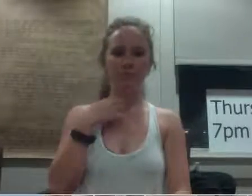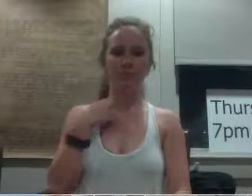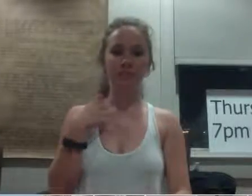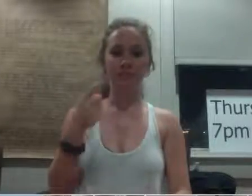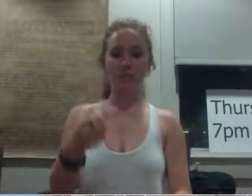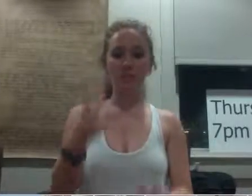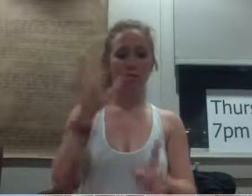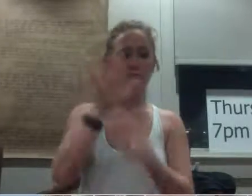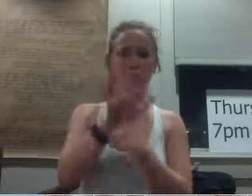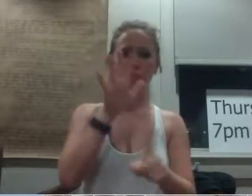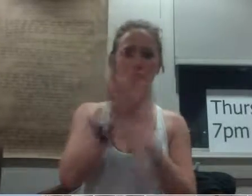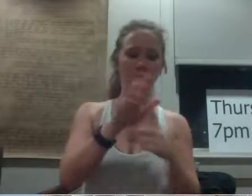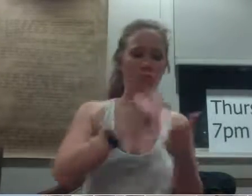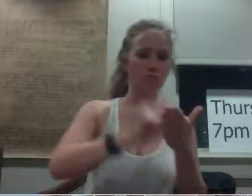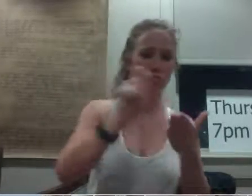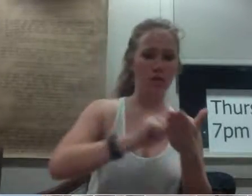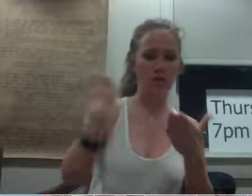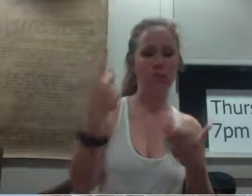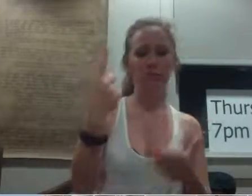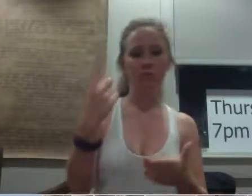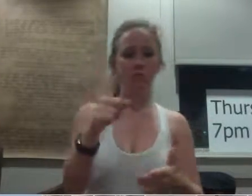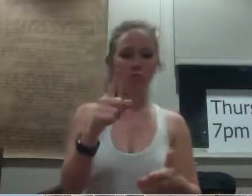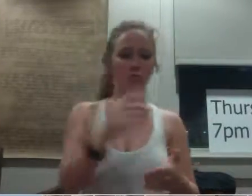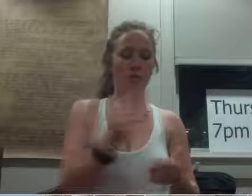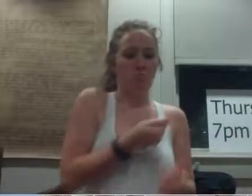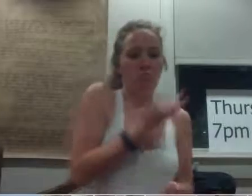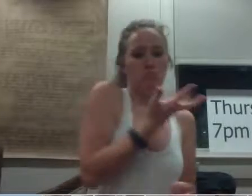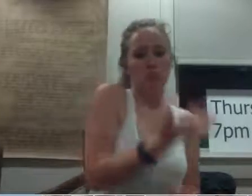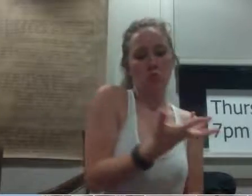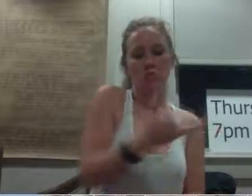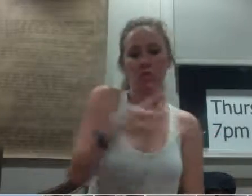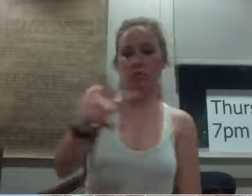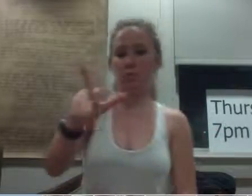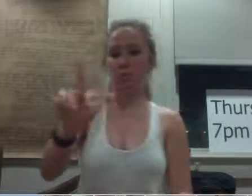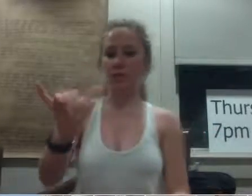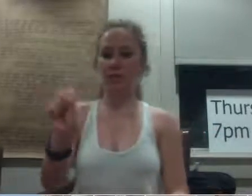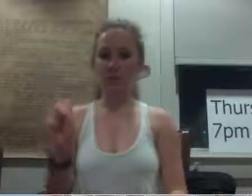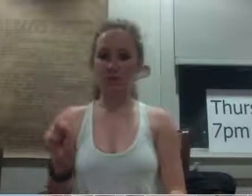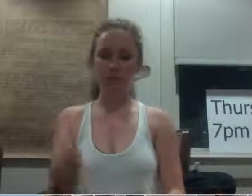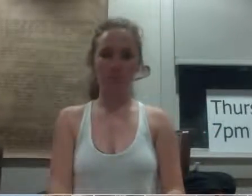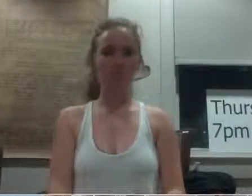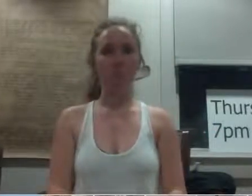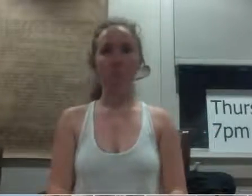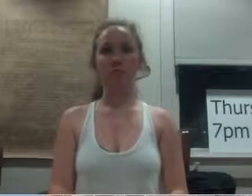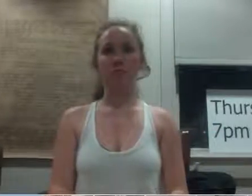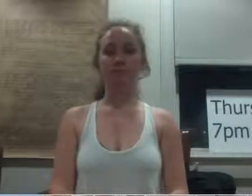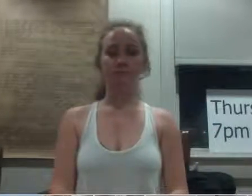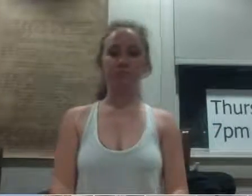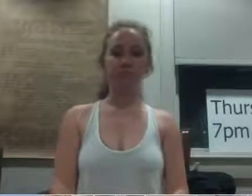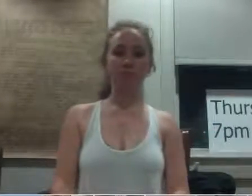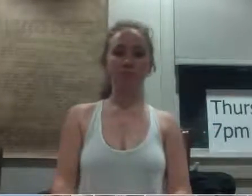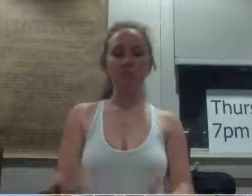In 1594, he became very popular for poetry and plays.